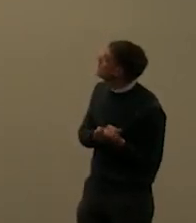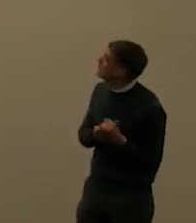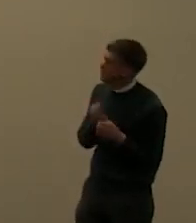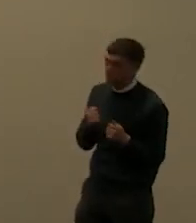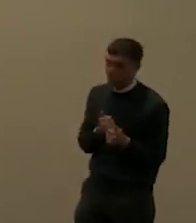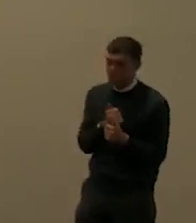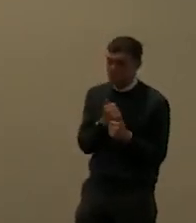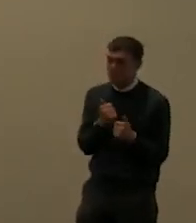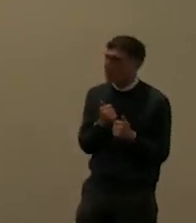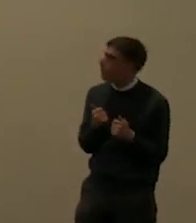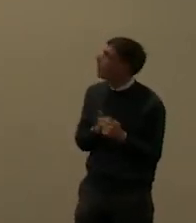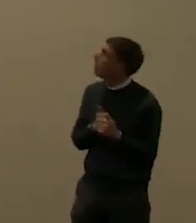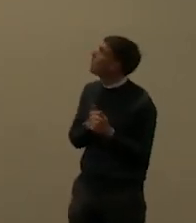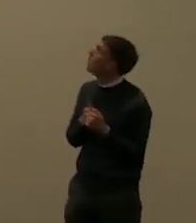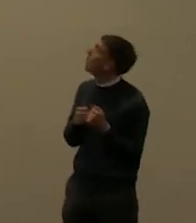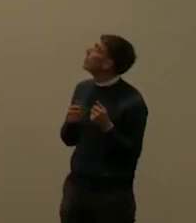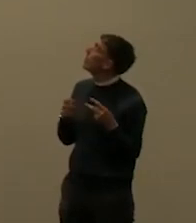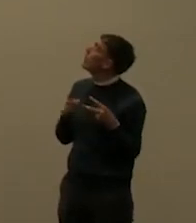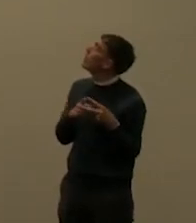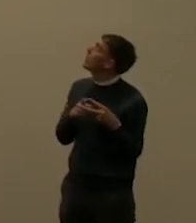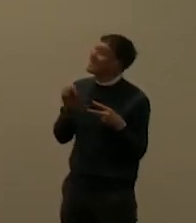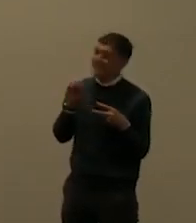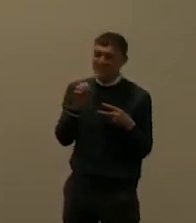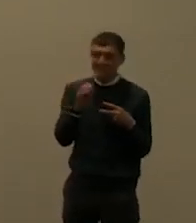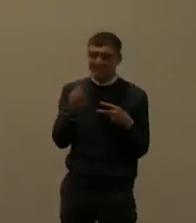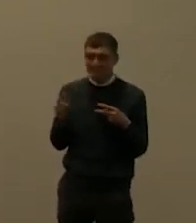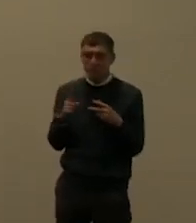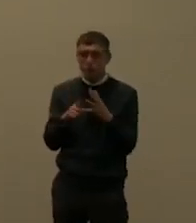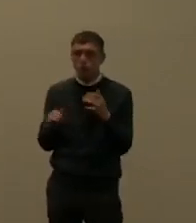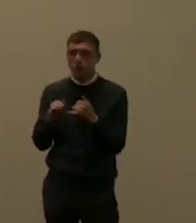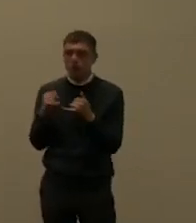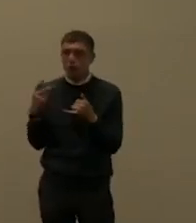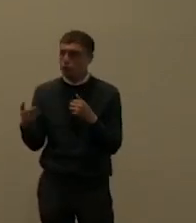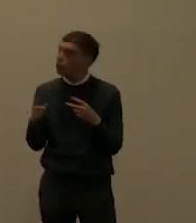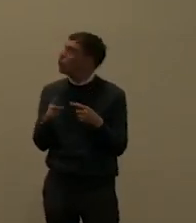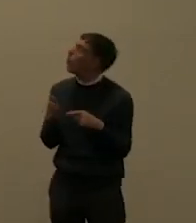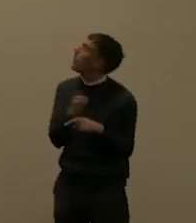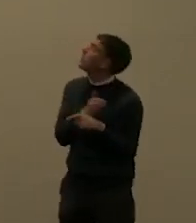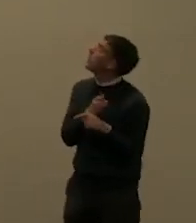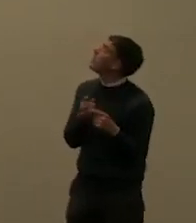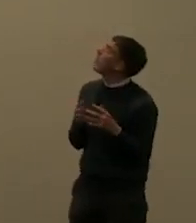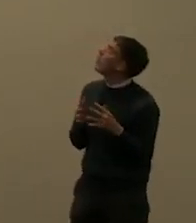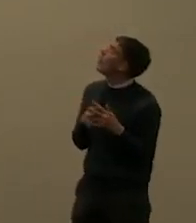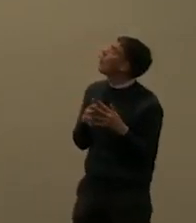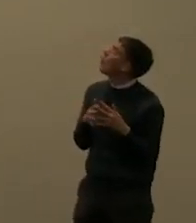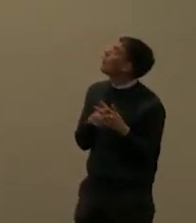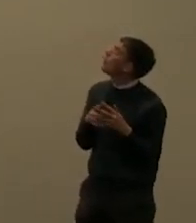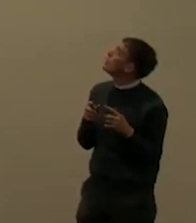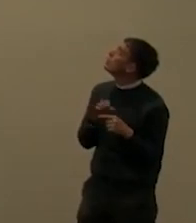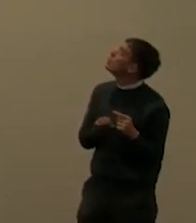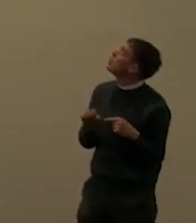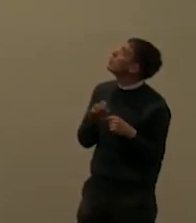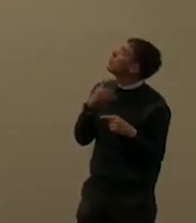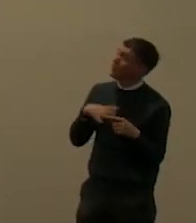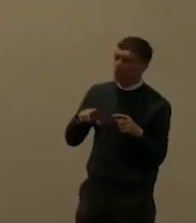Okay. So, yeah. We have one in East US 2 and one in West Europe, and when you want to assign a new network from another location,